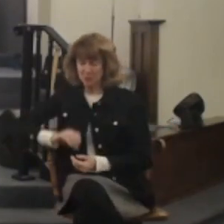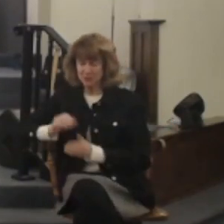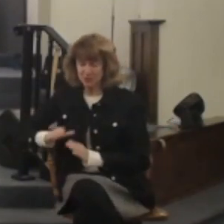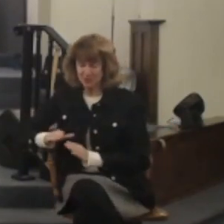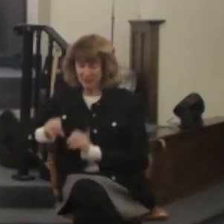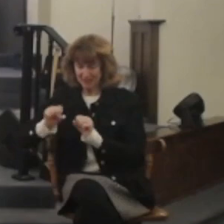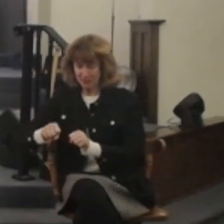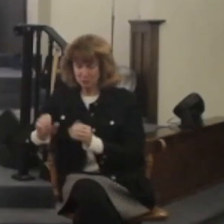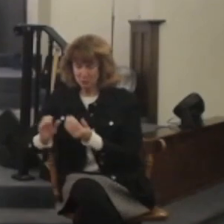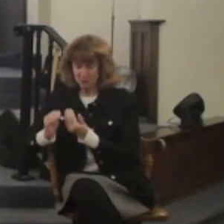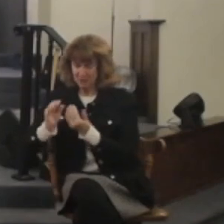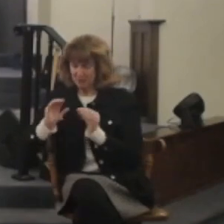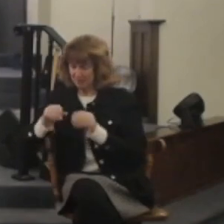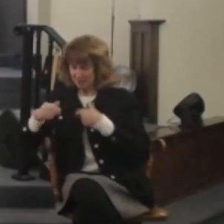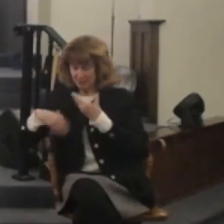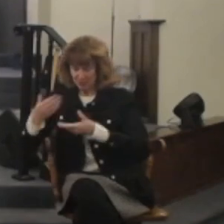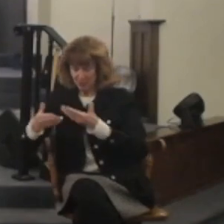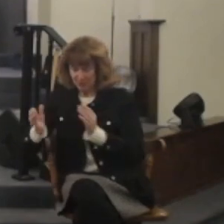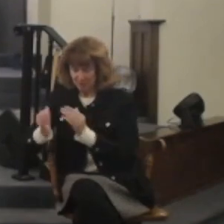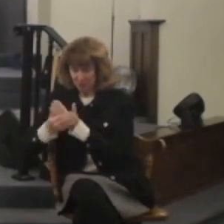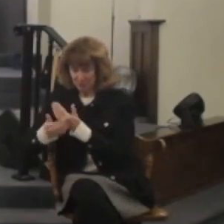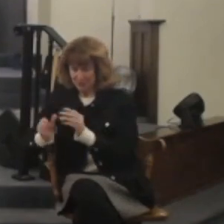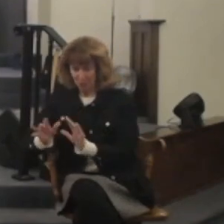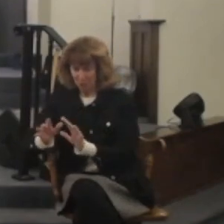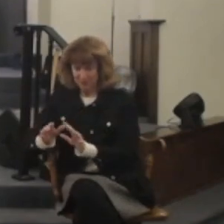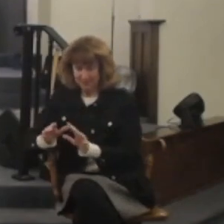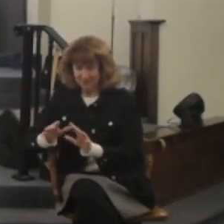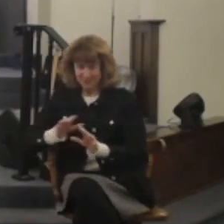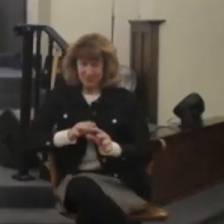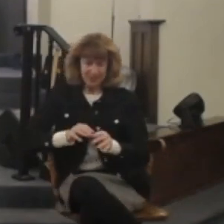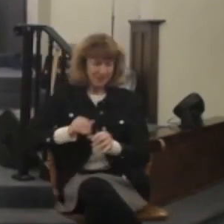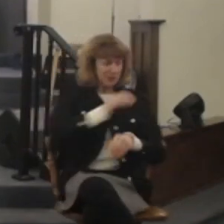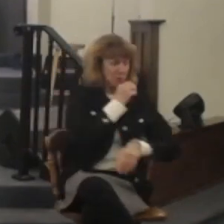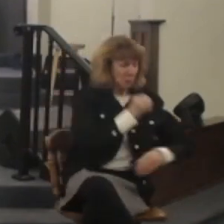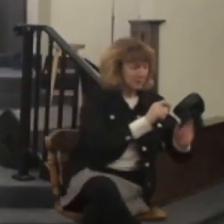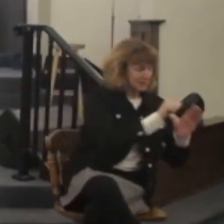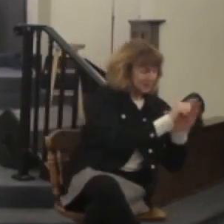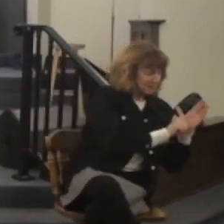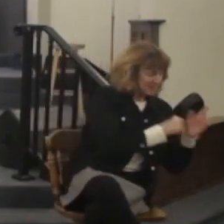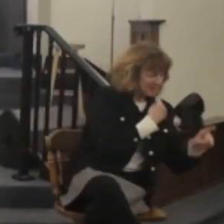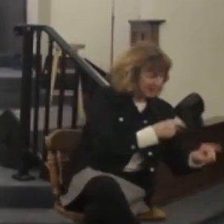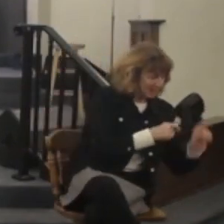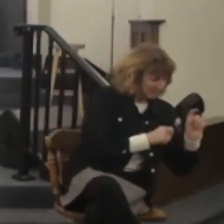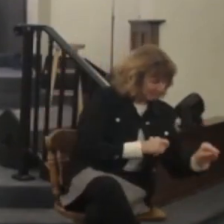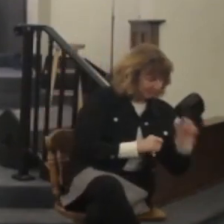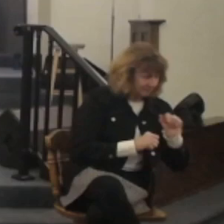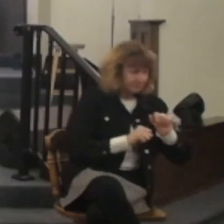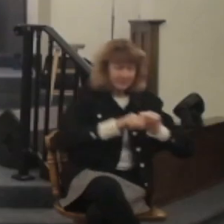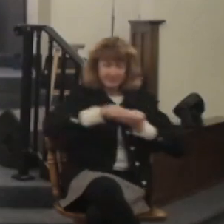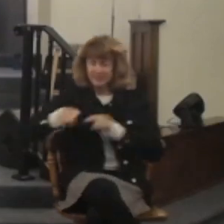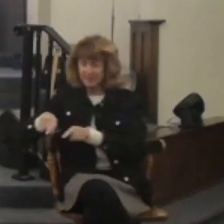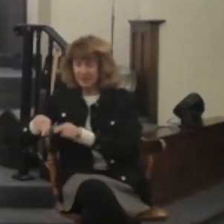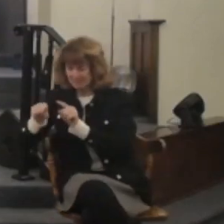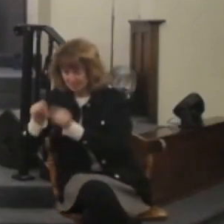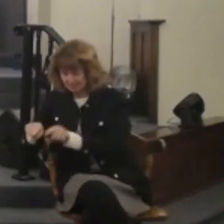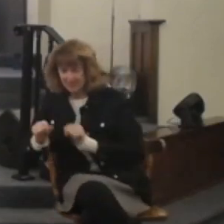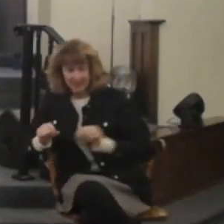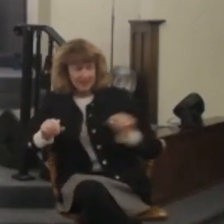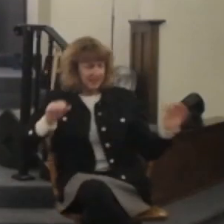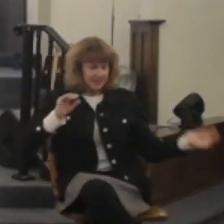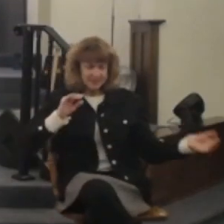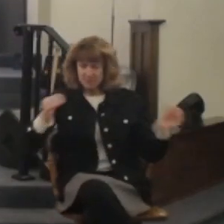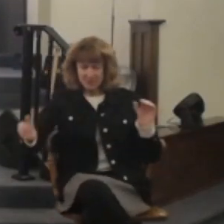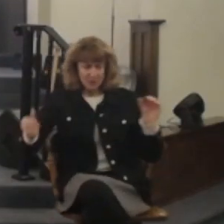commit adultery? It's just crazy. The Old Testament said, oh, okay, I'll give you an example. I was just thinking about